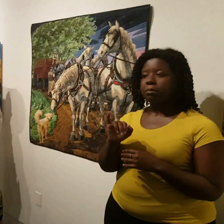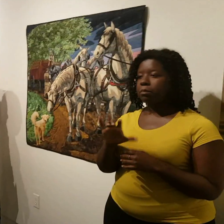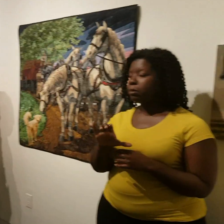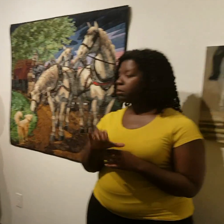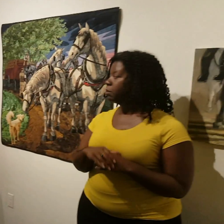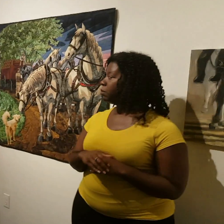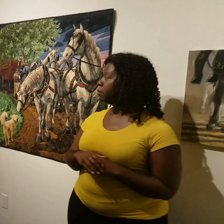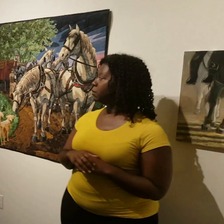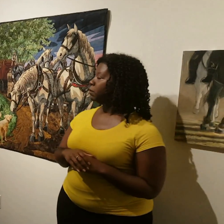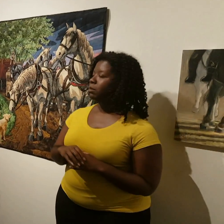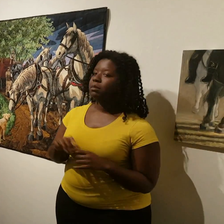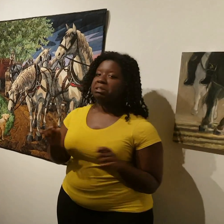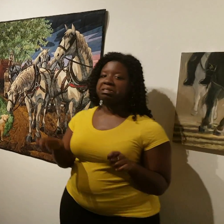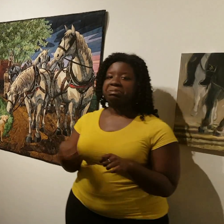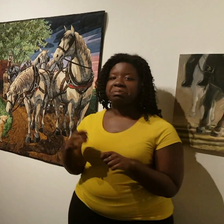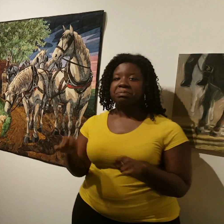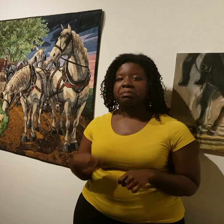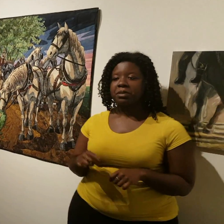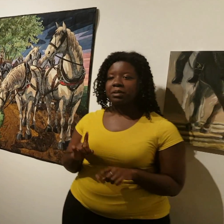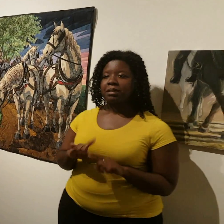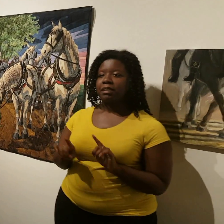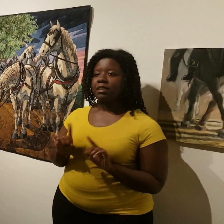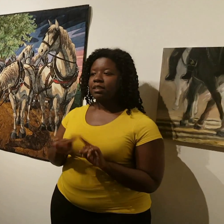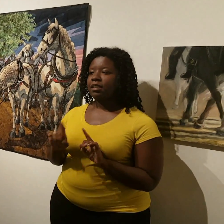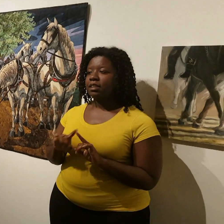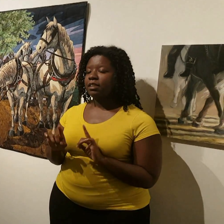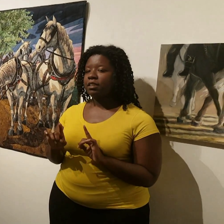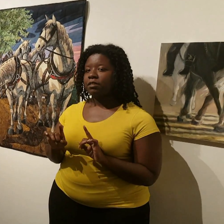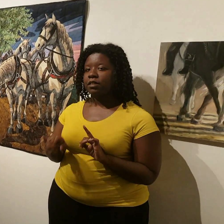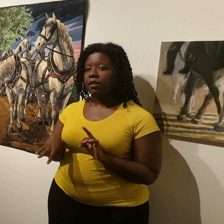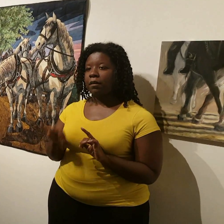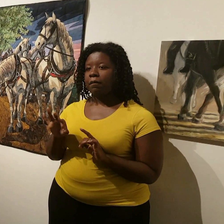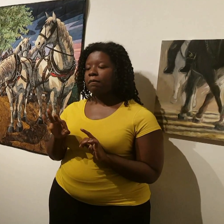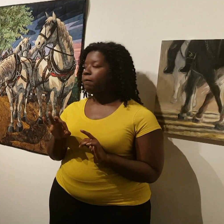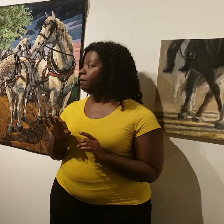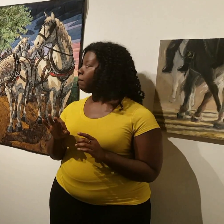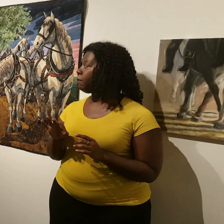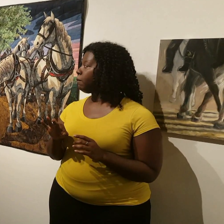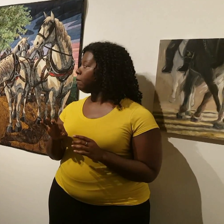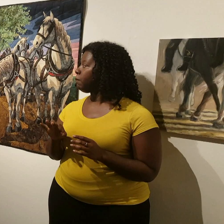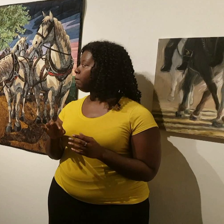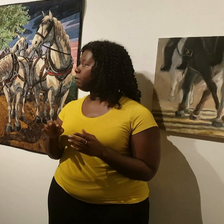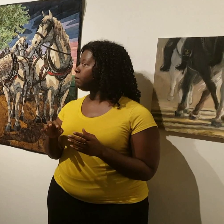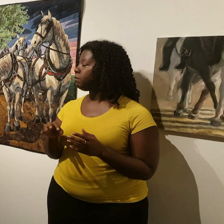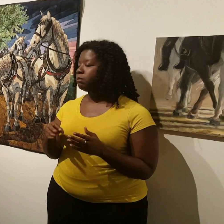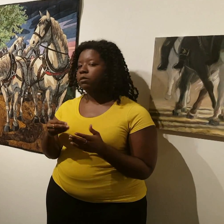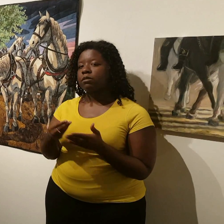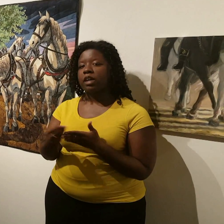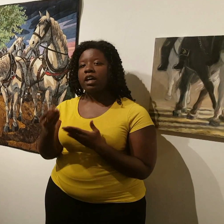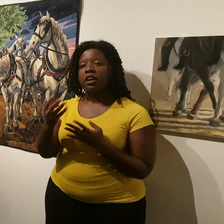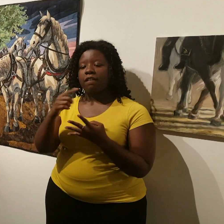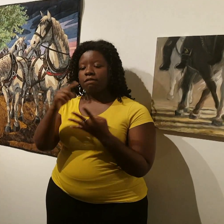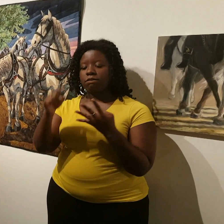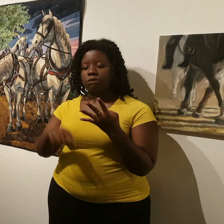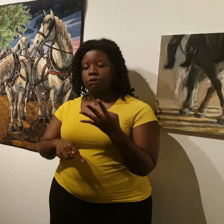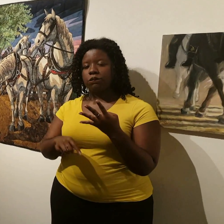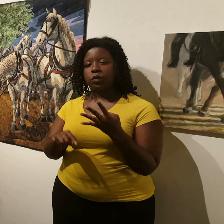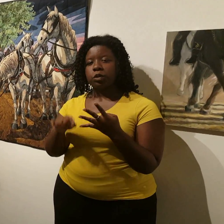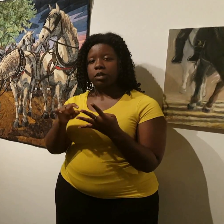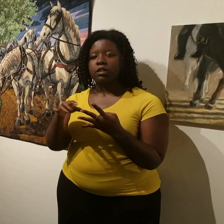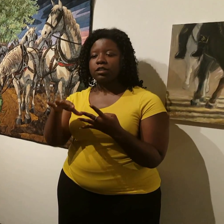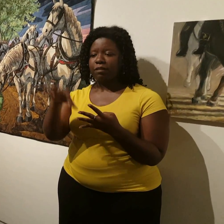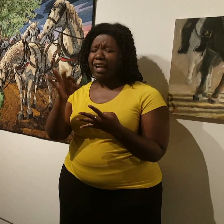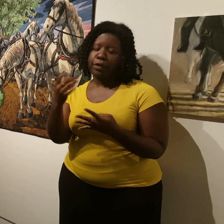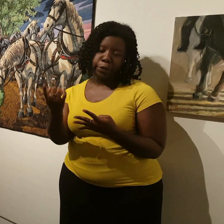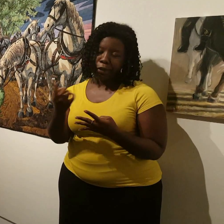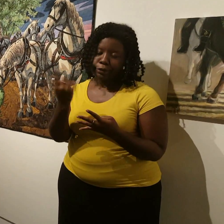quilt. It's purely made from fabric that I bought at one of 4 different quilt stores. So I make my rounds